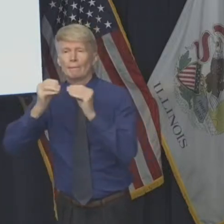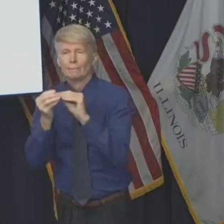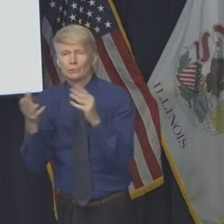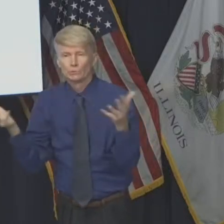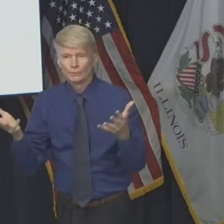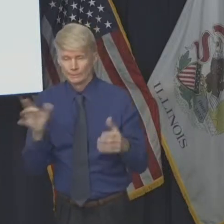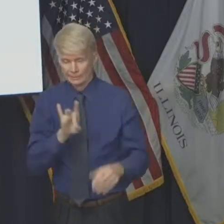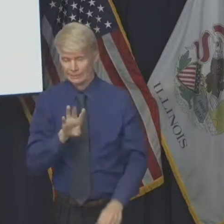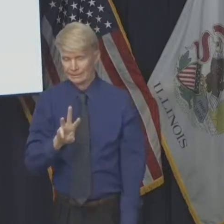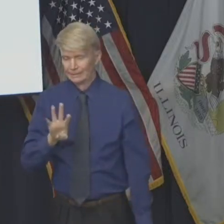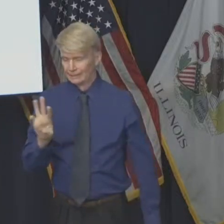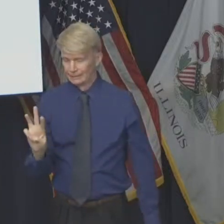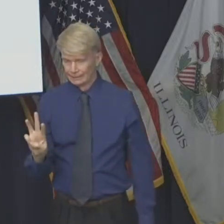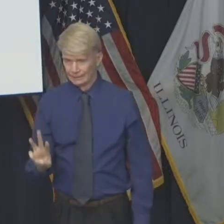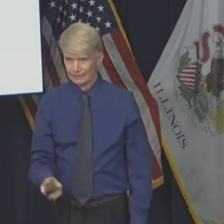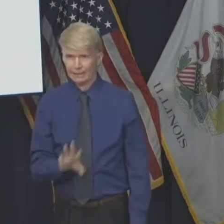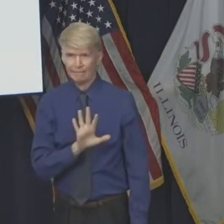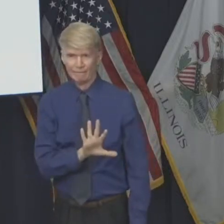at